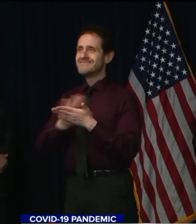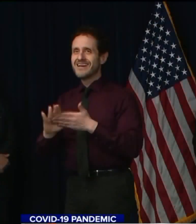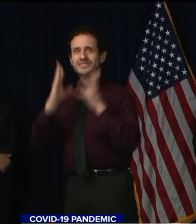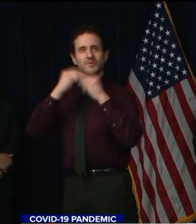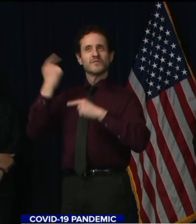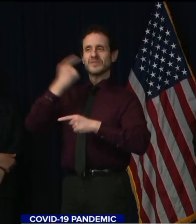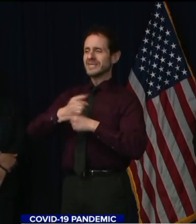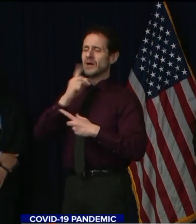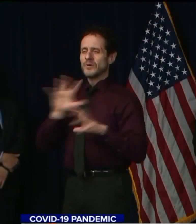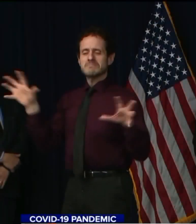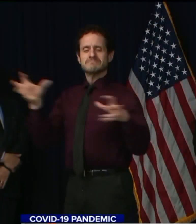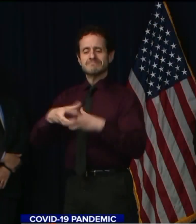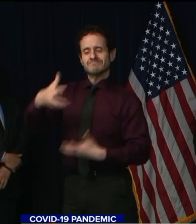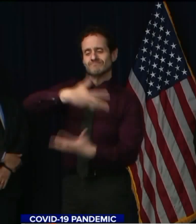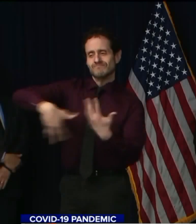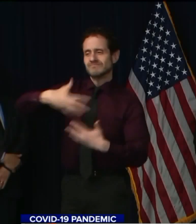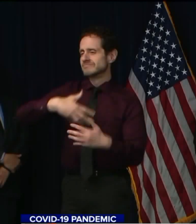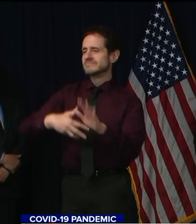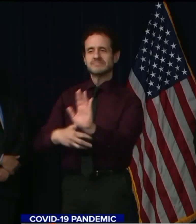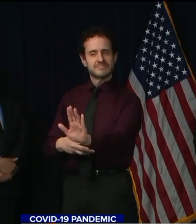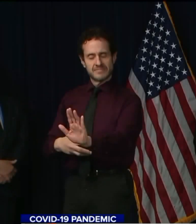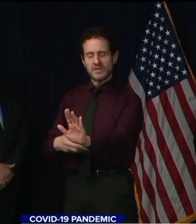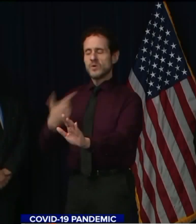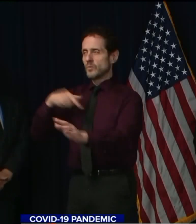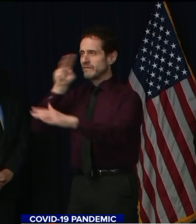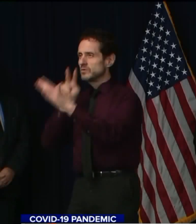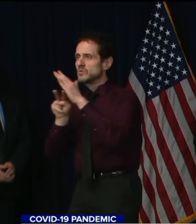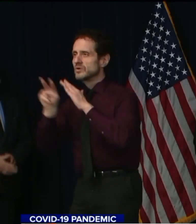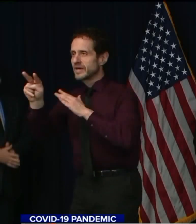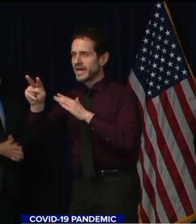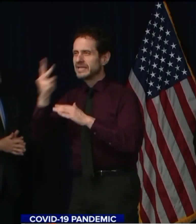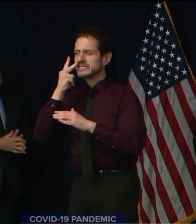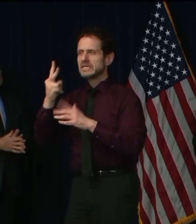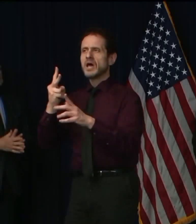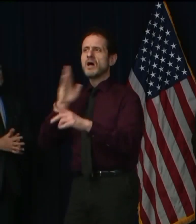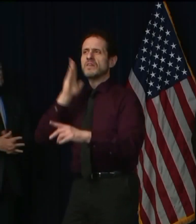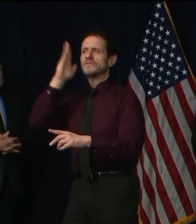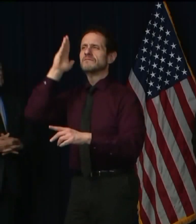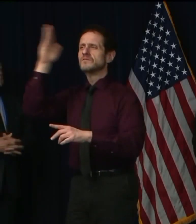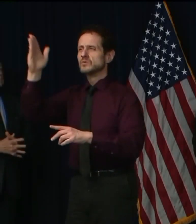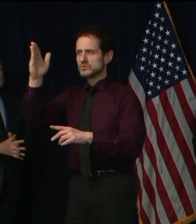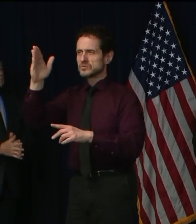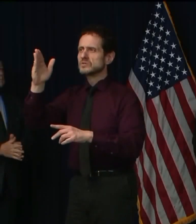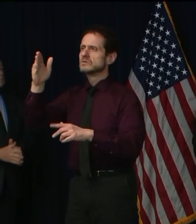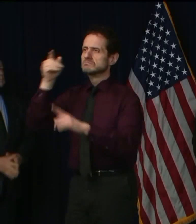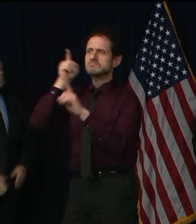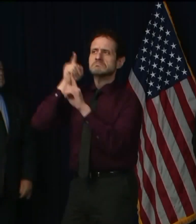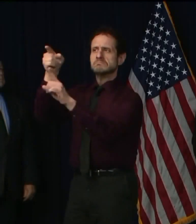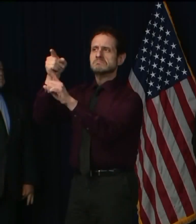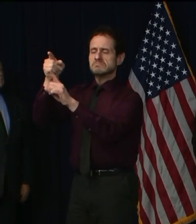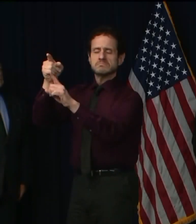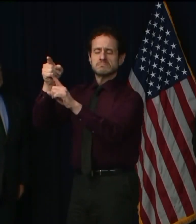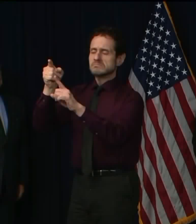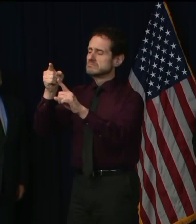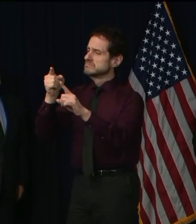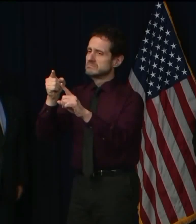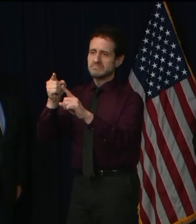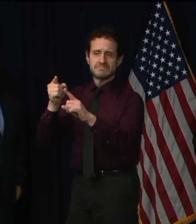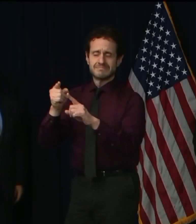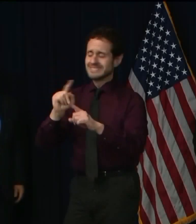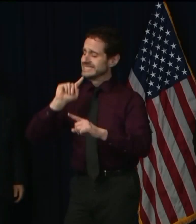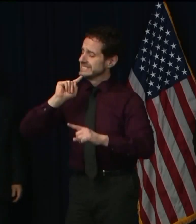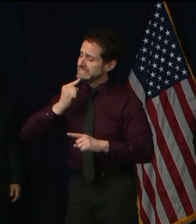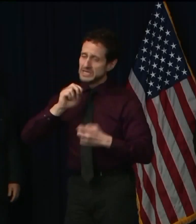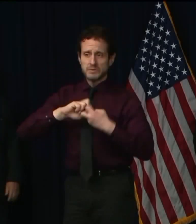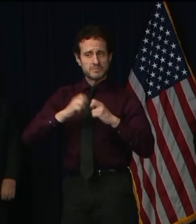But we need to look forward and look for the big picture. There's a lot at stake, and we can't go for